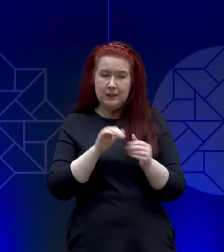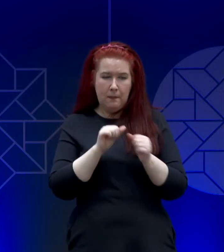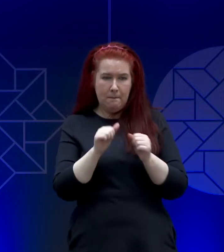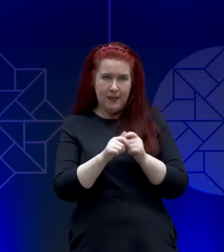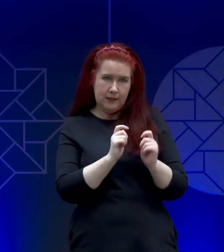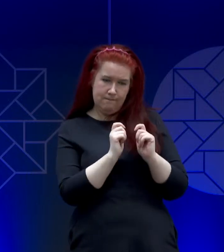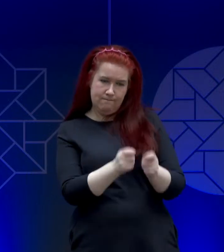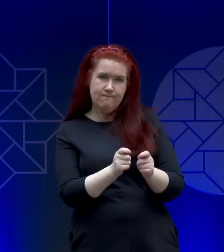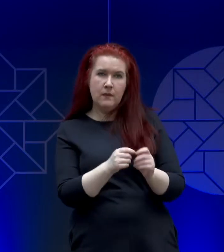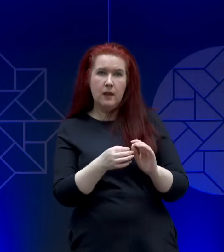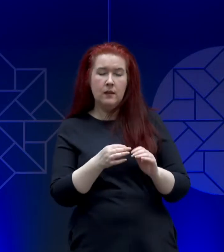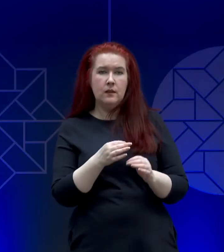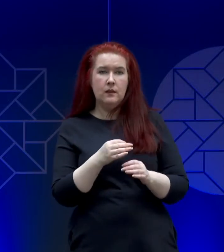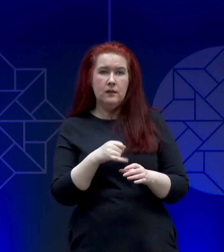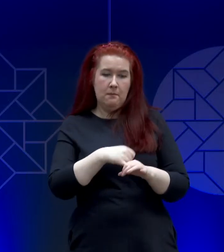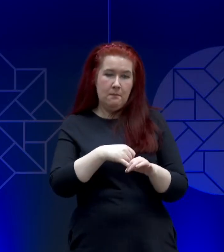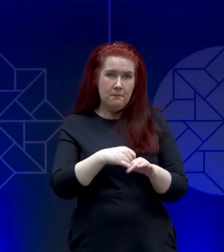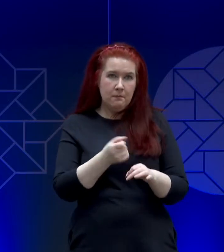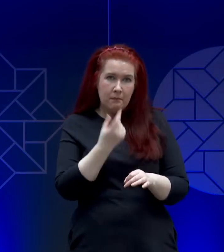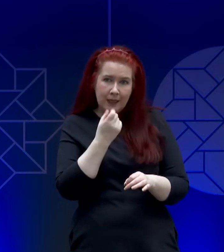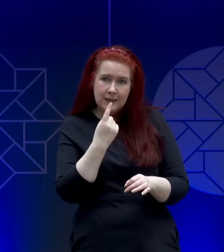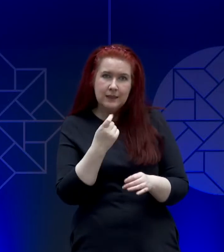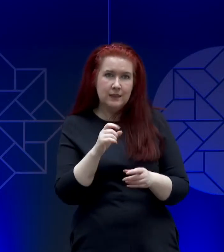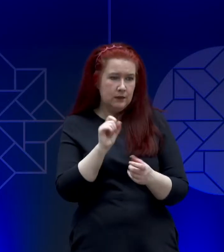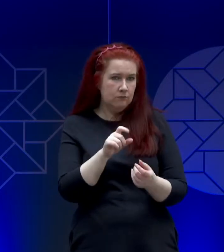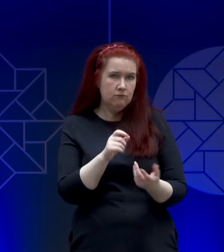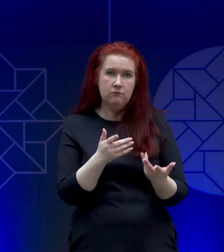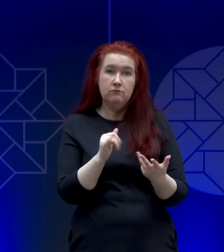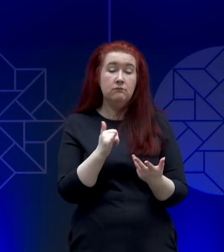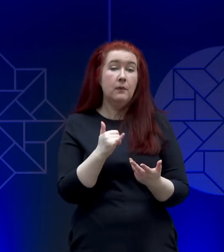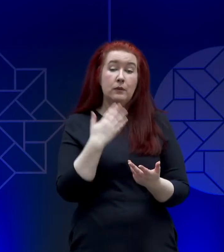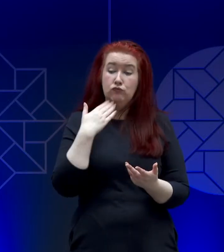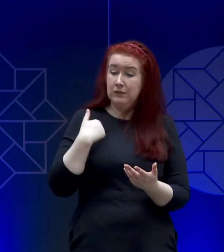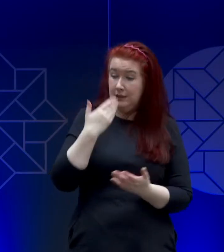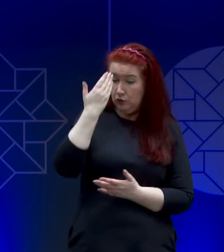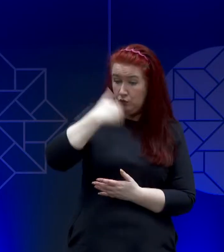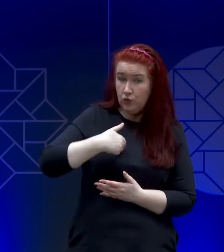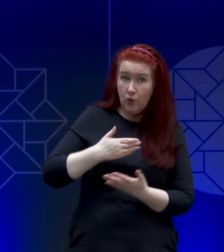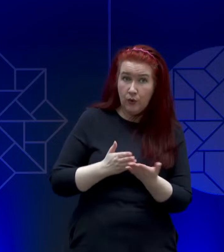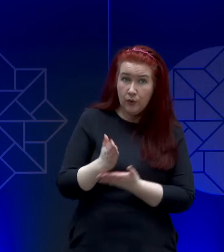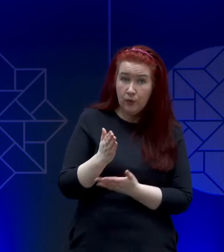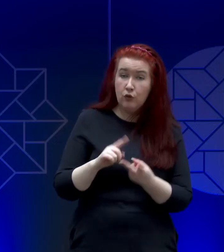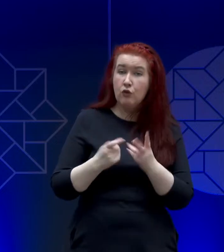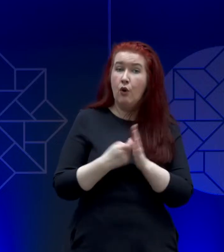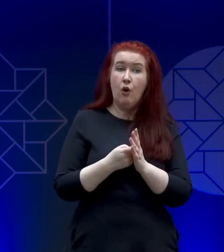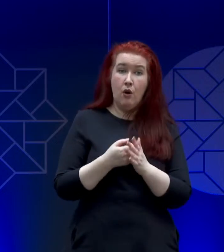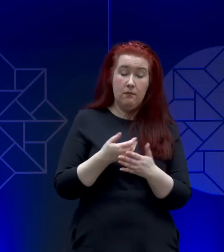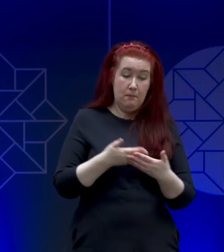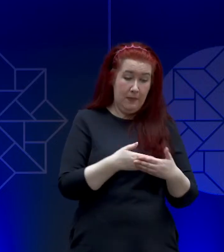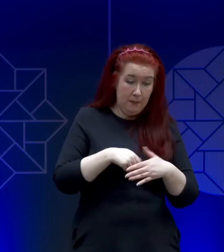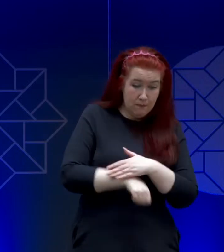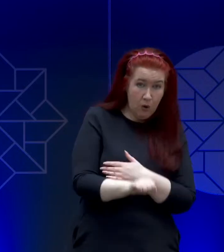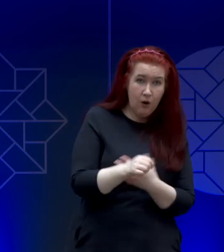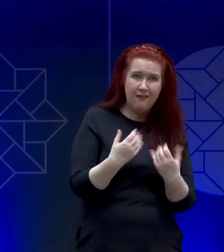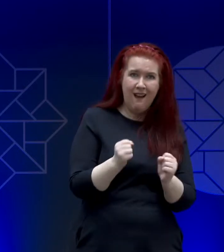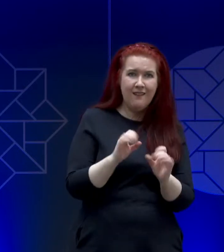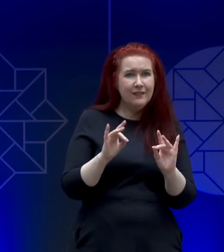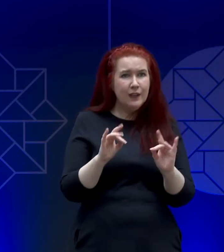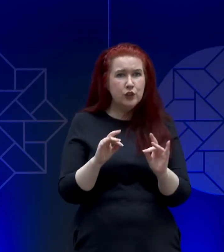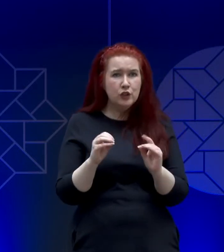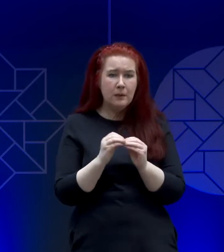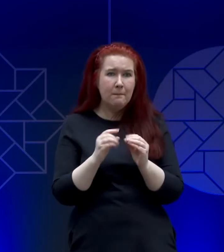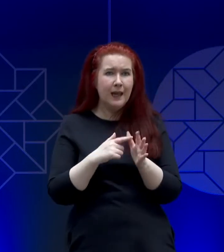of medications in cases ranging from recent stroke patients to newborn infants with bacterial